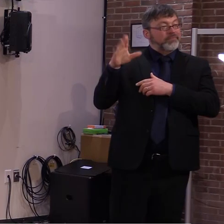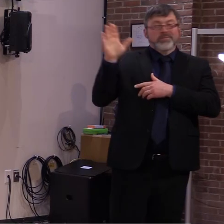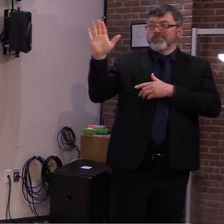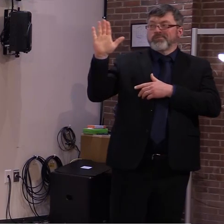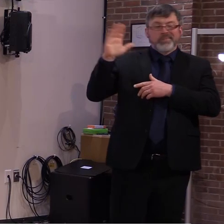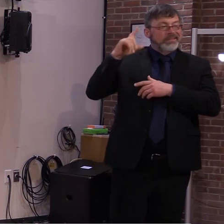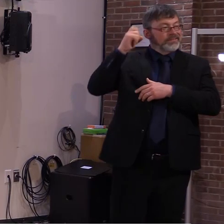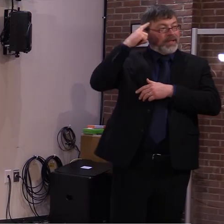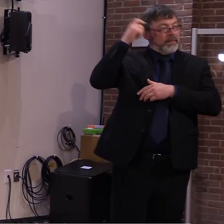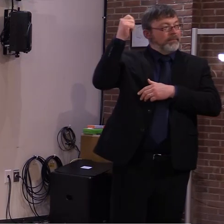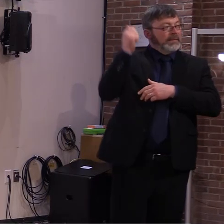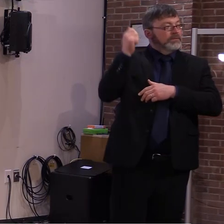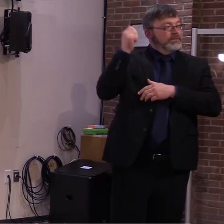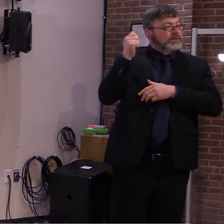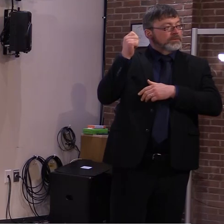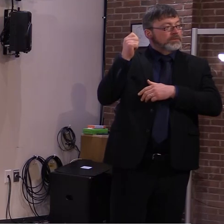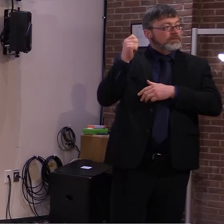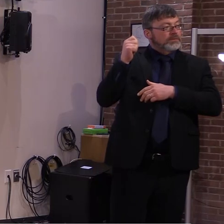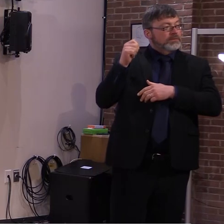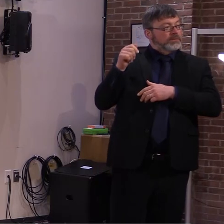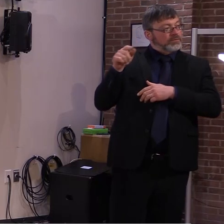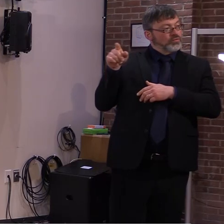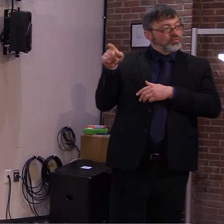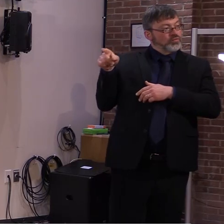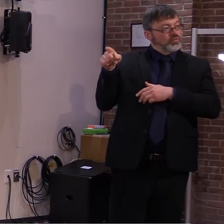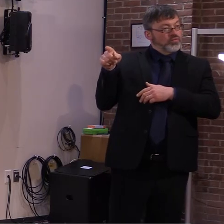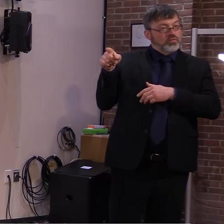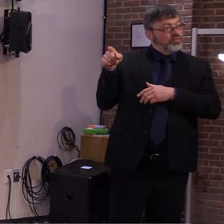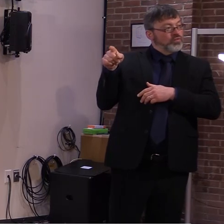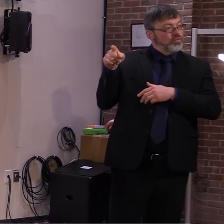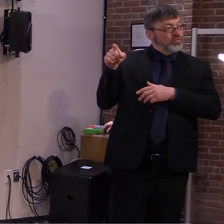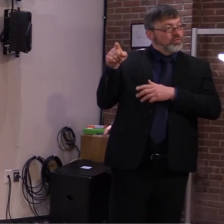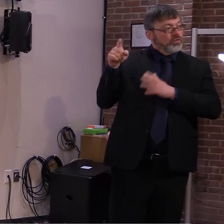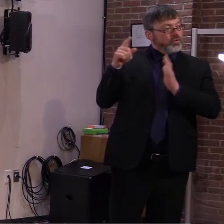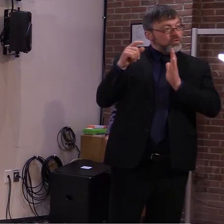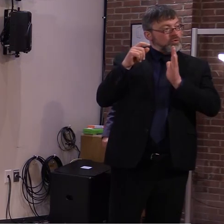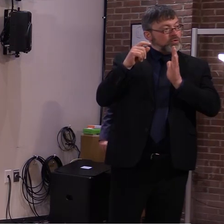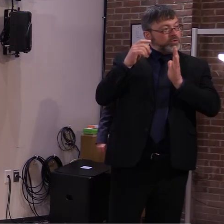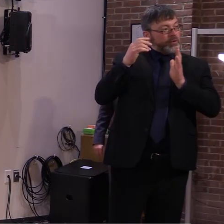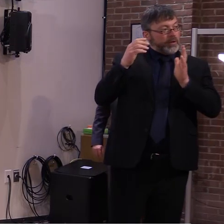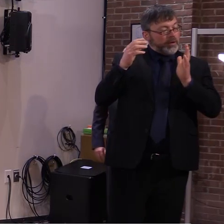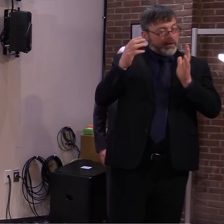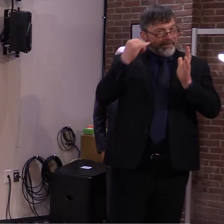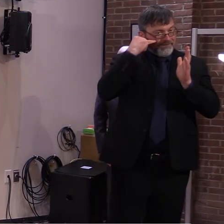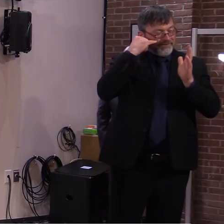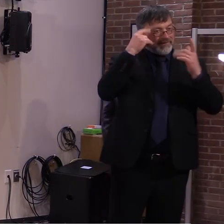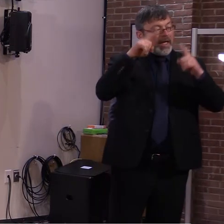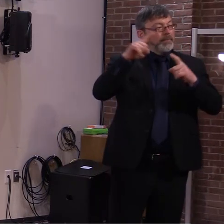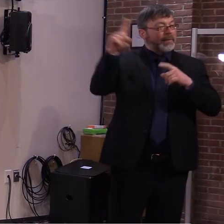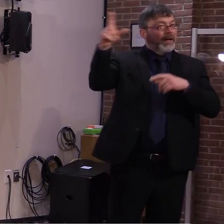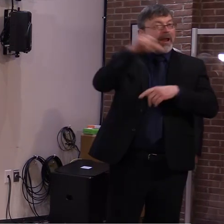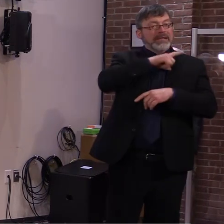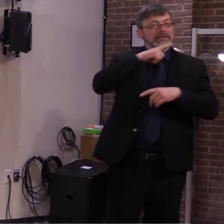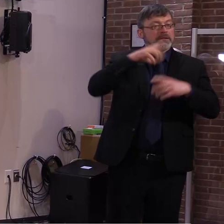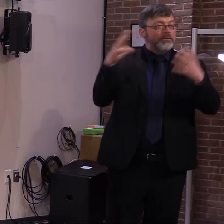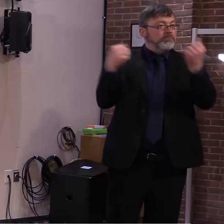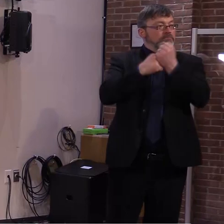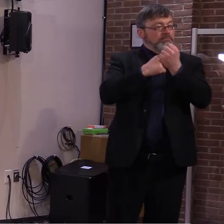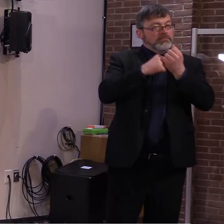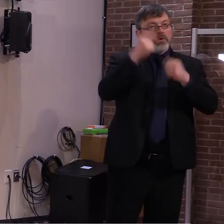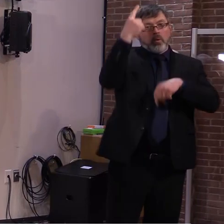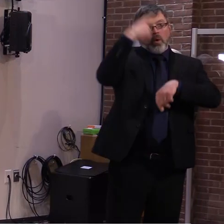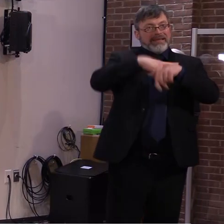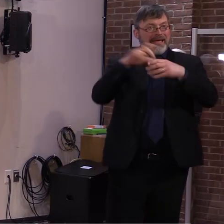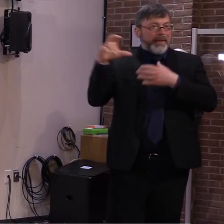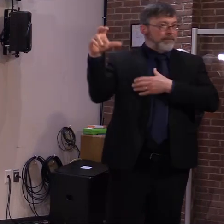No. That wasn't, I don't believe that was the question, and maybe I misunderstood. I think what